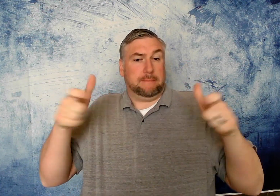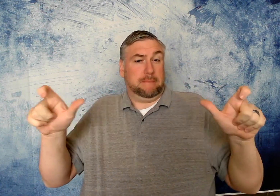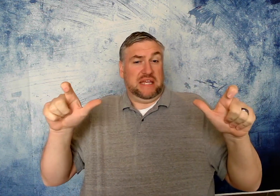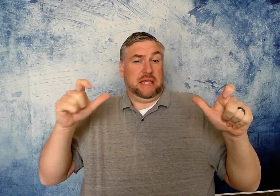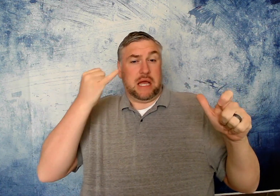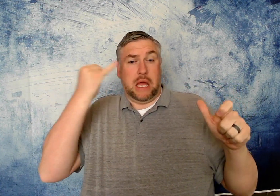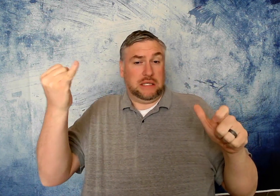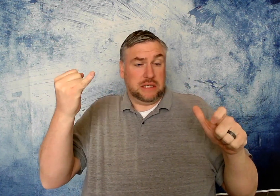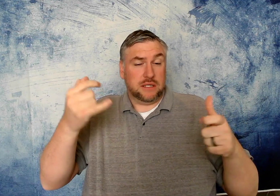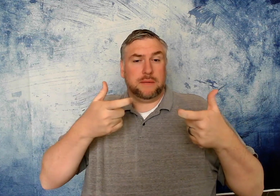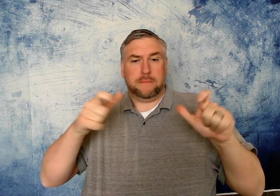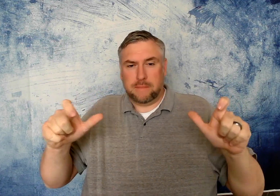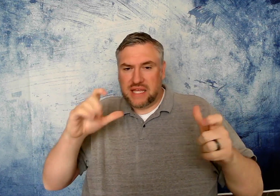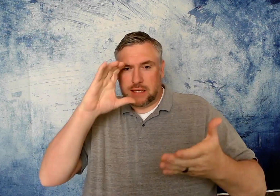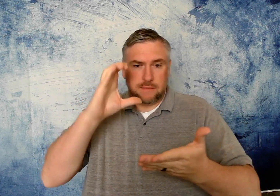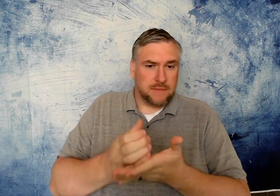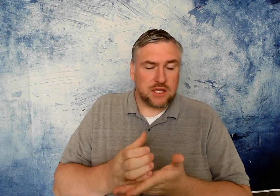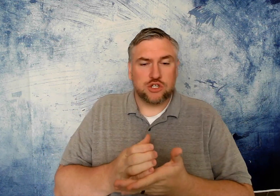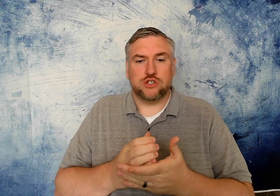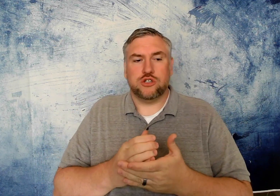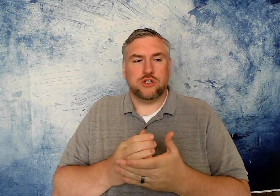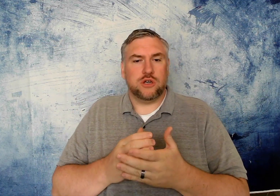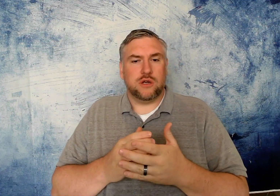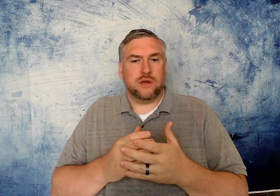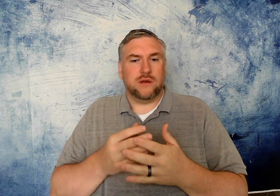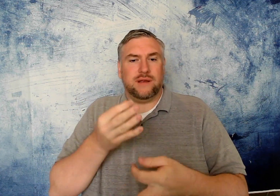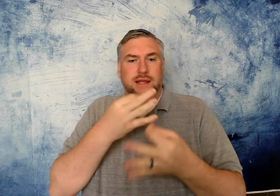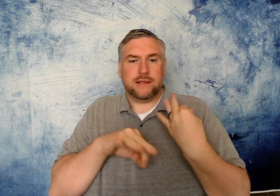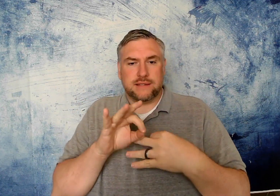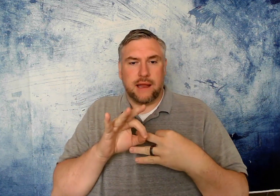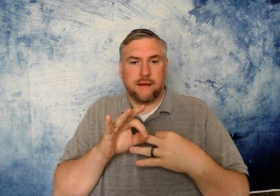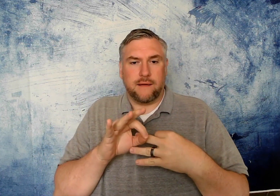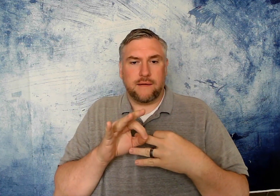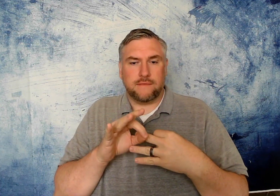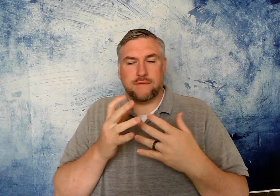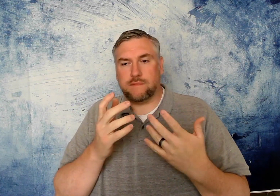and focus on the big ideas, the big picture, instead of